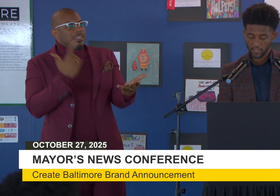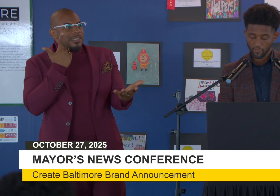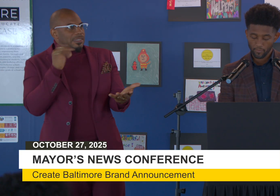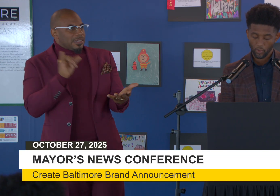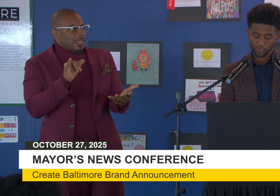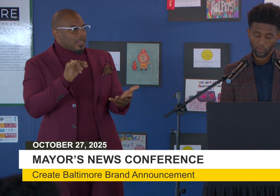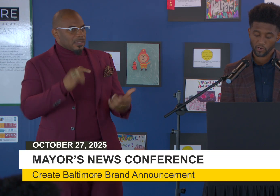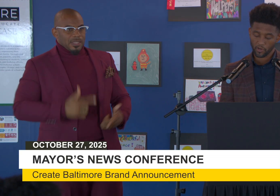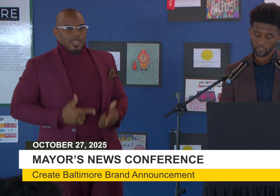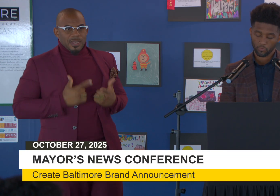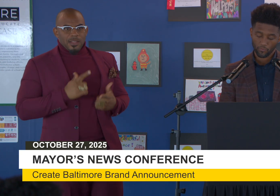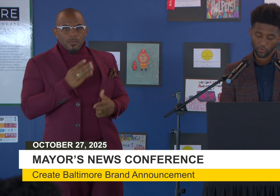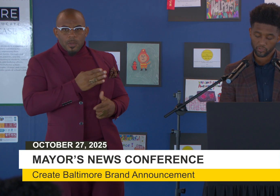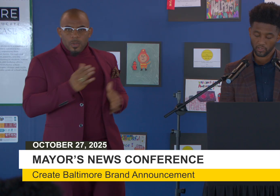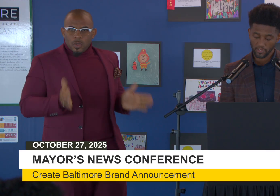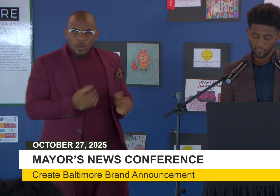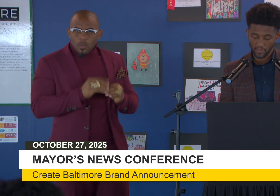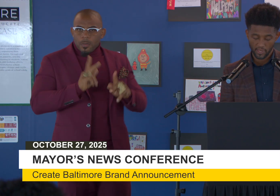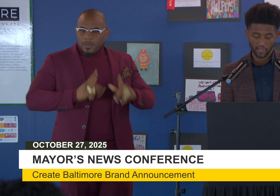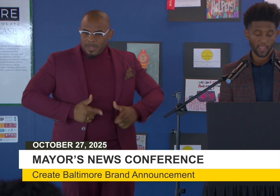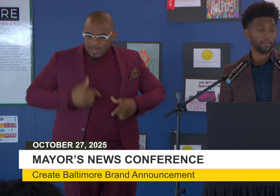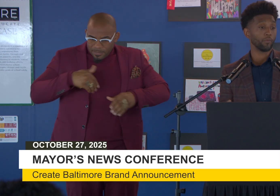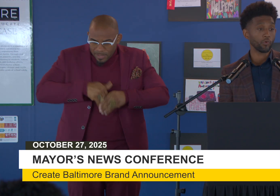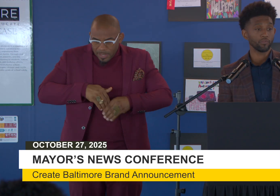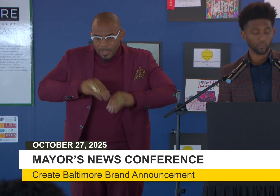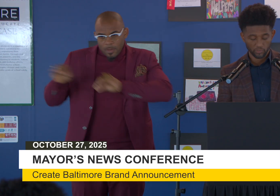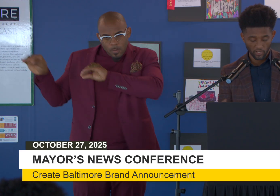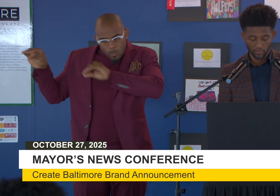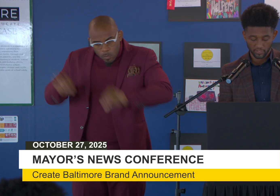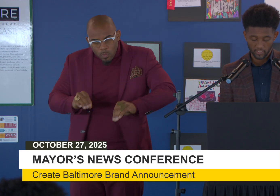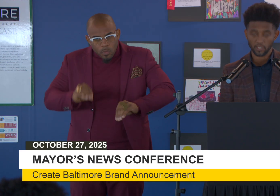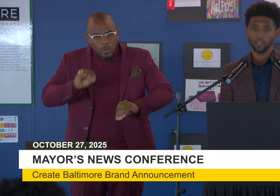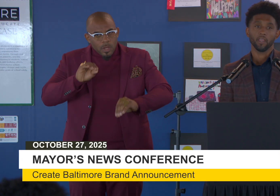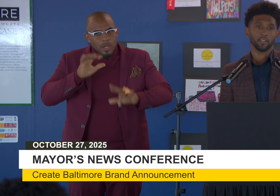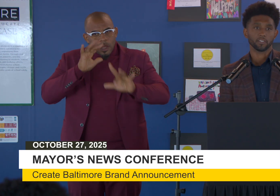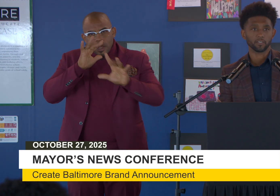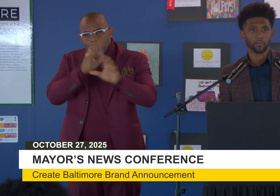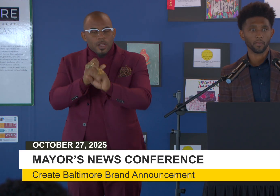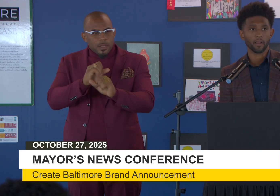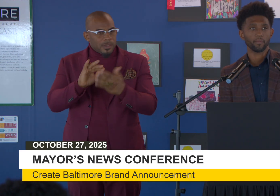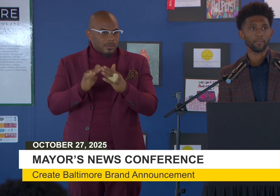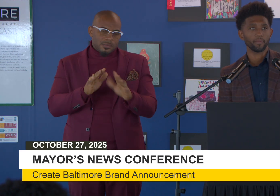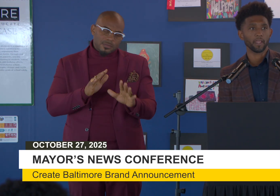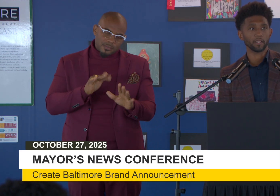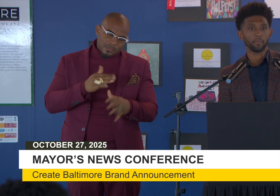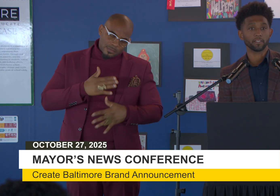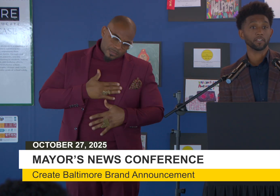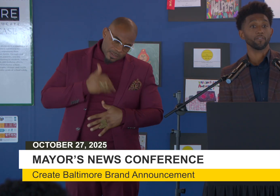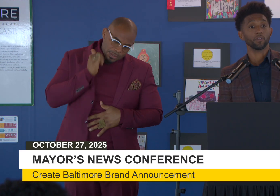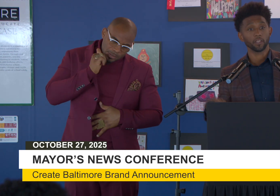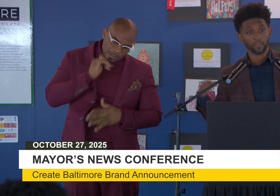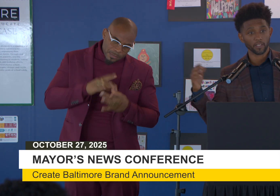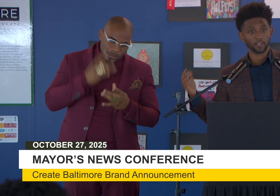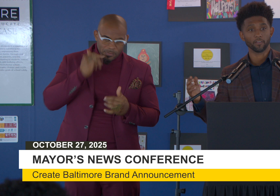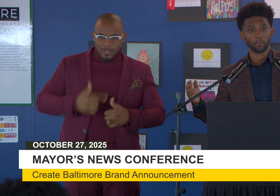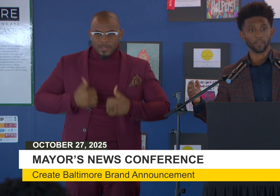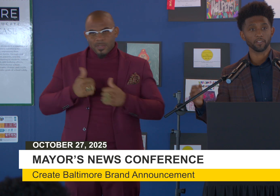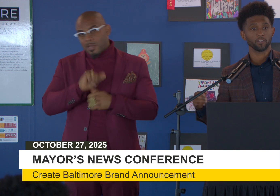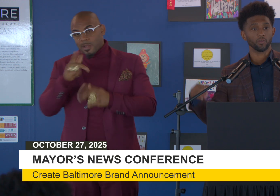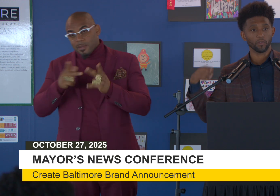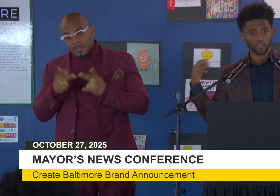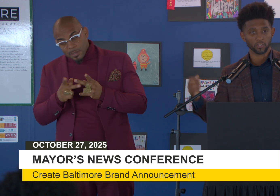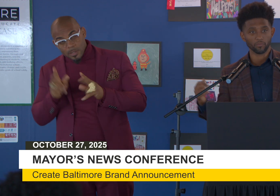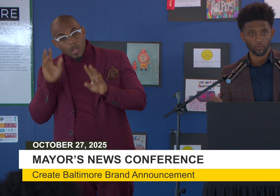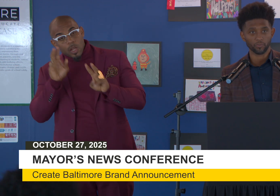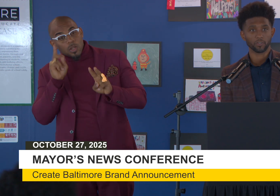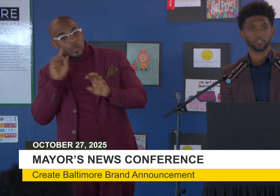like Live Baltimore encourages more folks to live in and move to Charm City, and this is my daily message, if you're living in another place